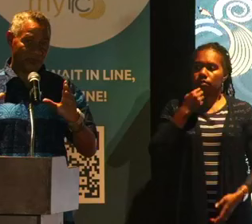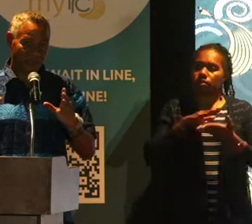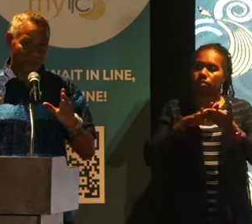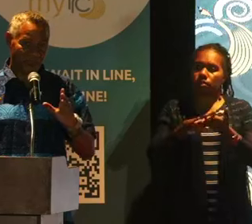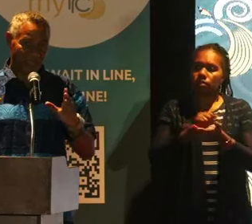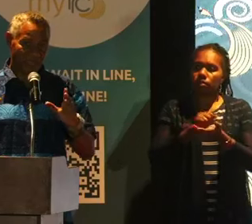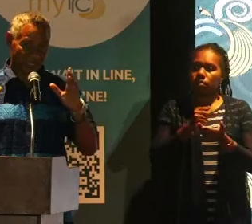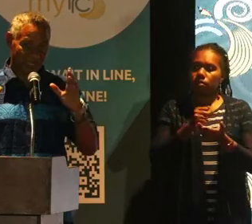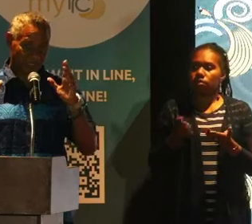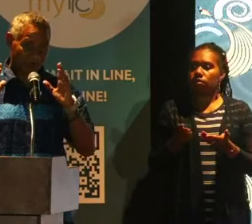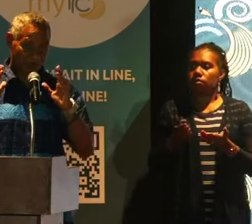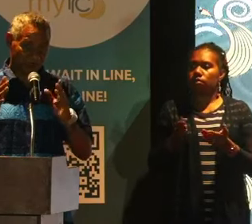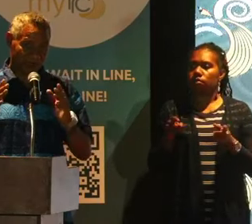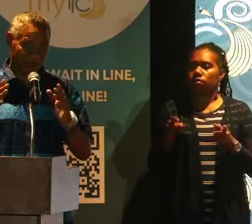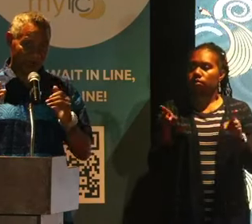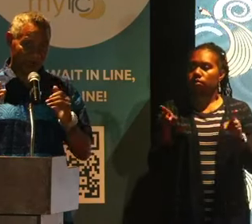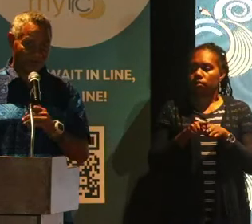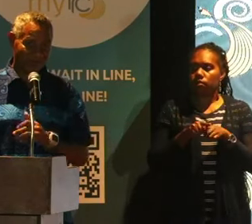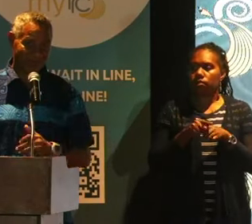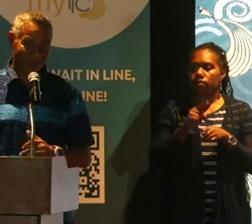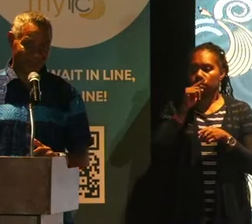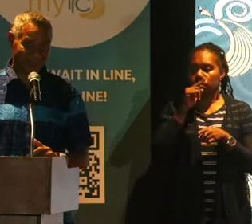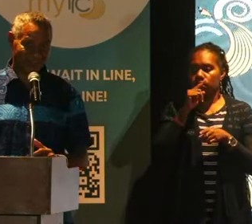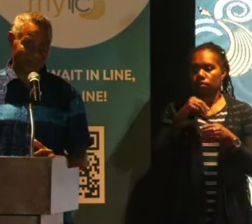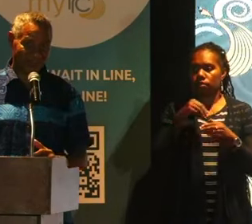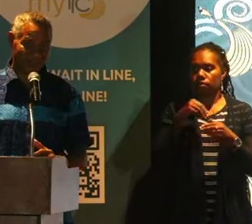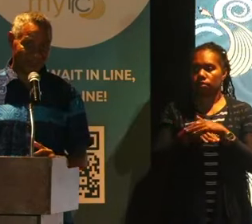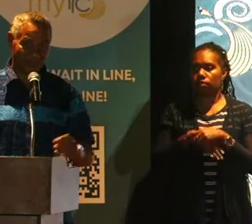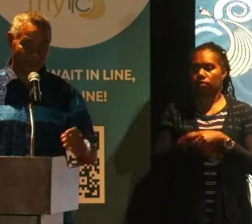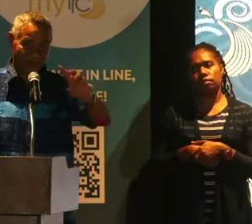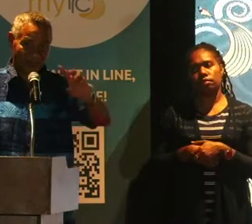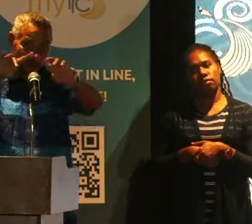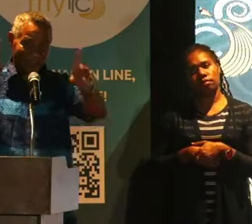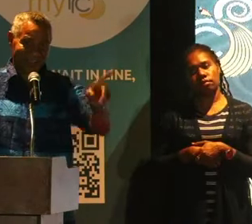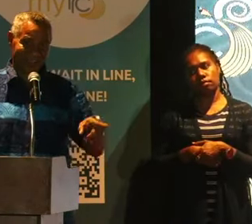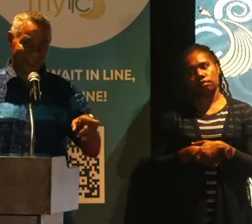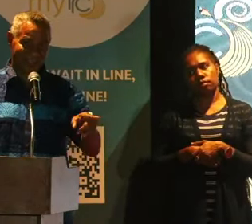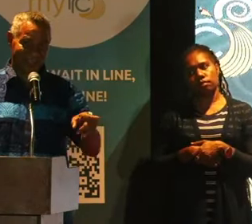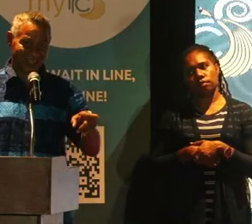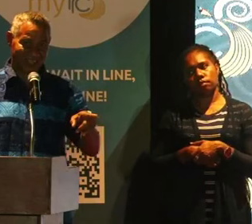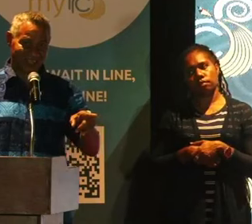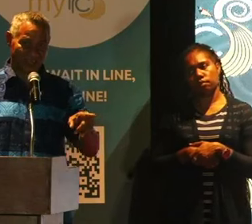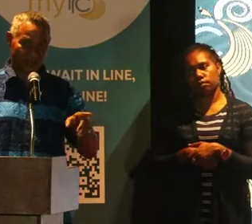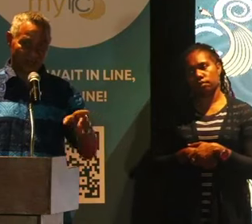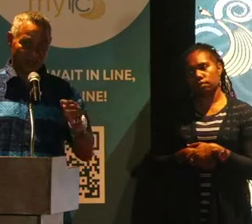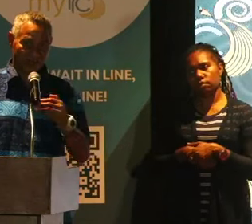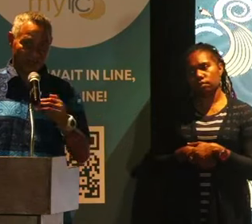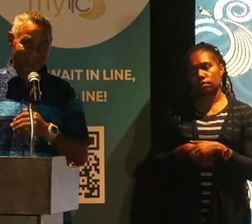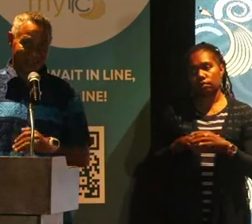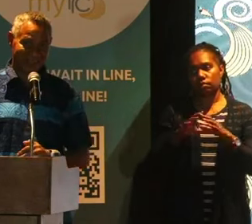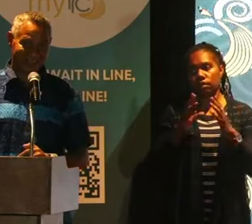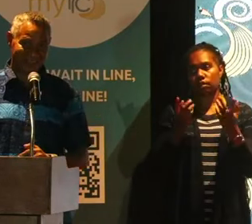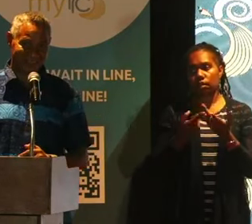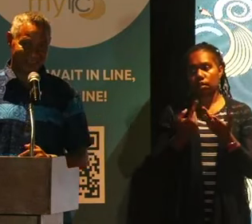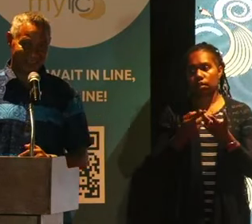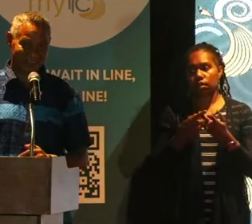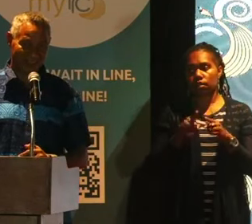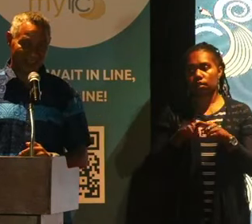same people in the same group trying to form agriculture activities, you can do a structure. Your